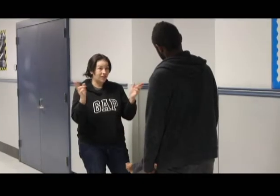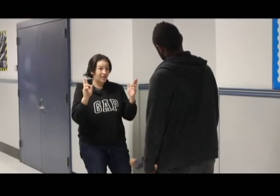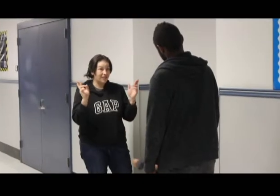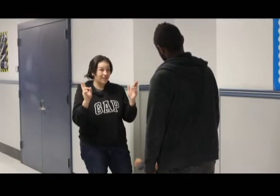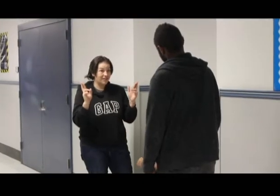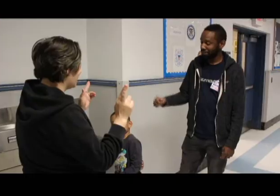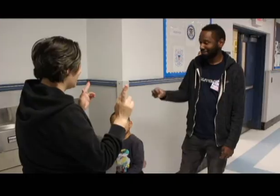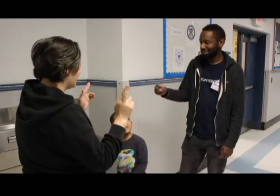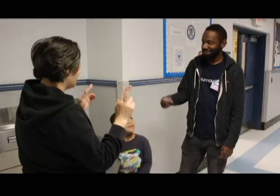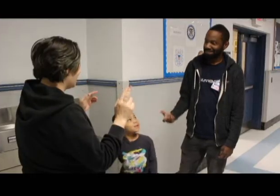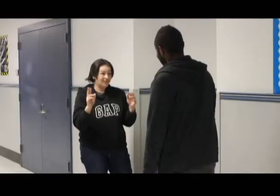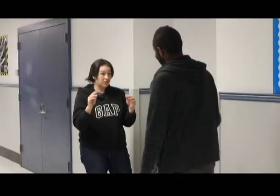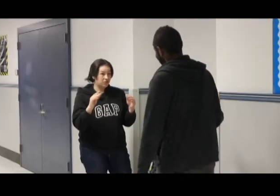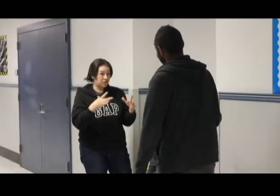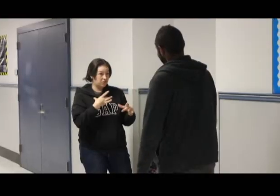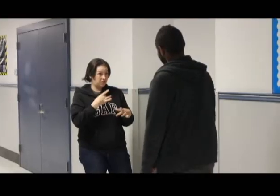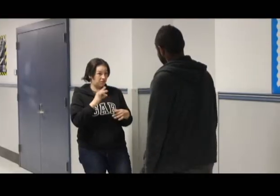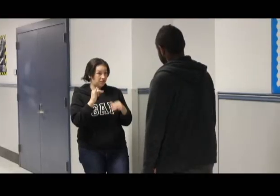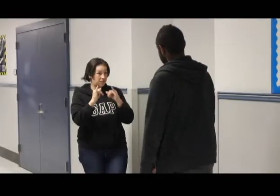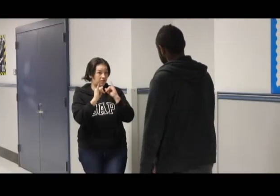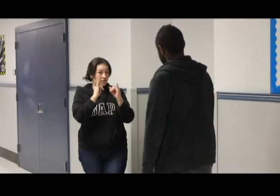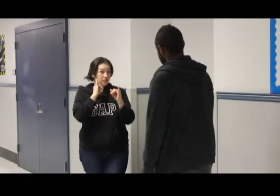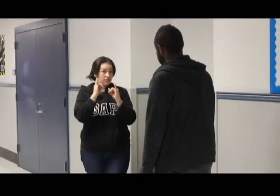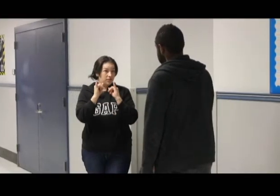children born into hearing families.